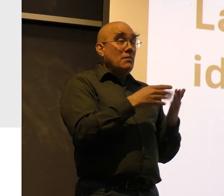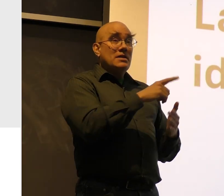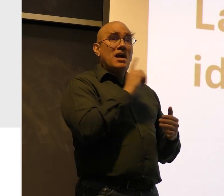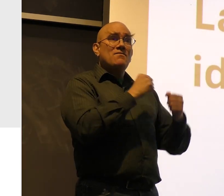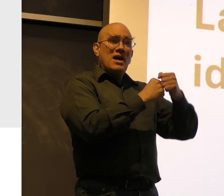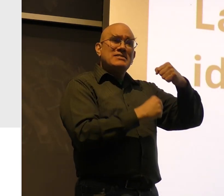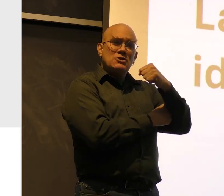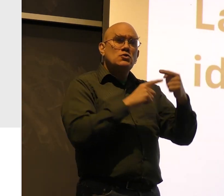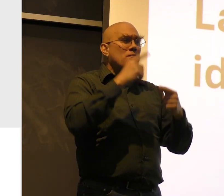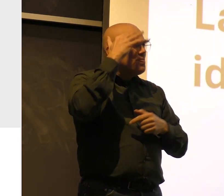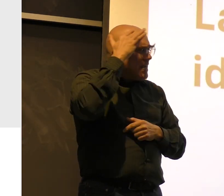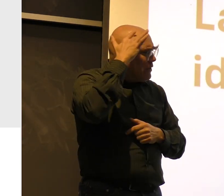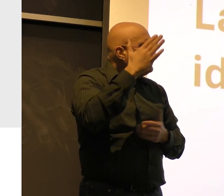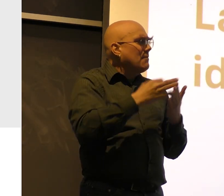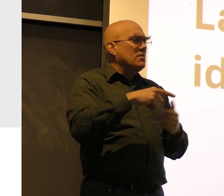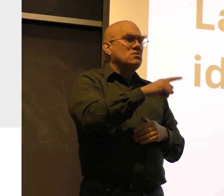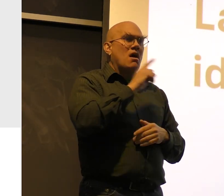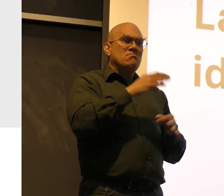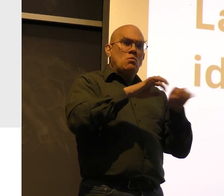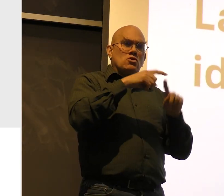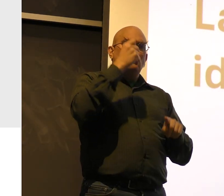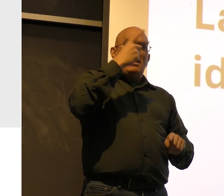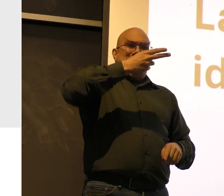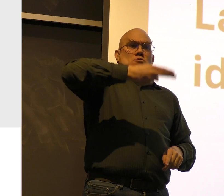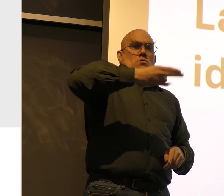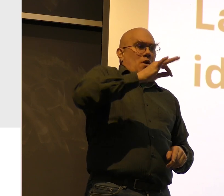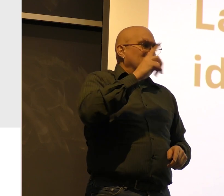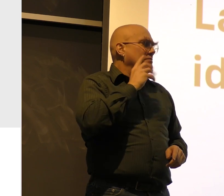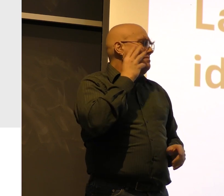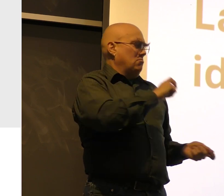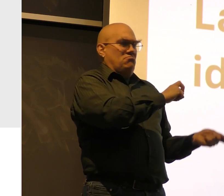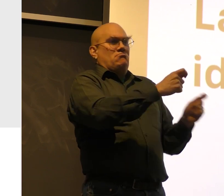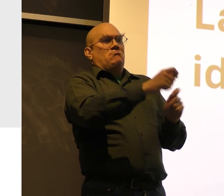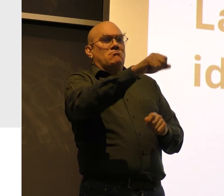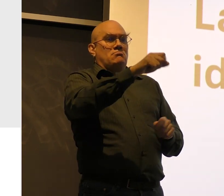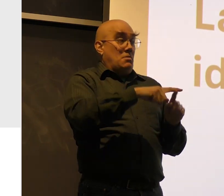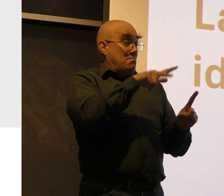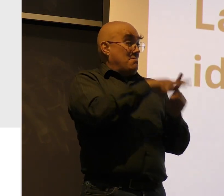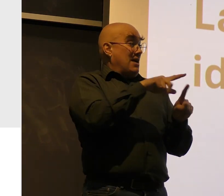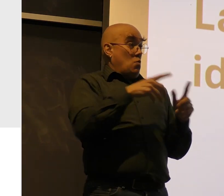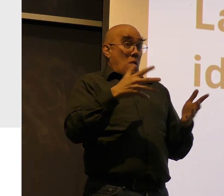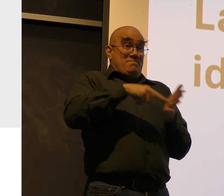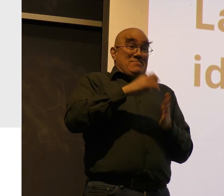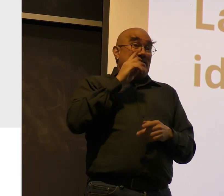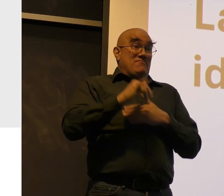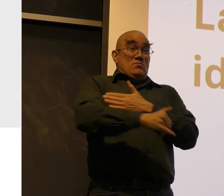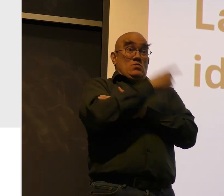there. And some of it was foundational to theories, important to understand the history of the deaf experience and how it's changed over time, but does